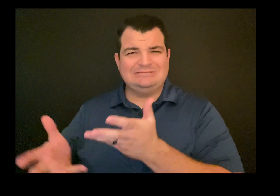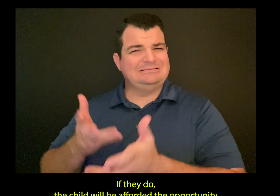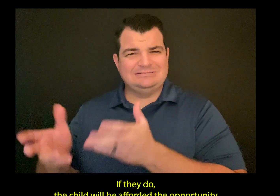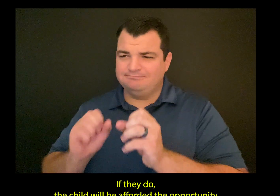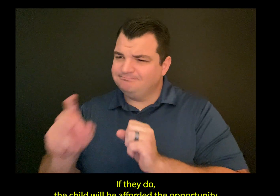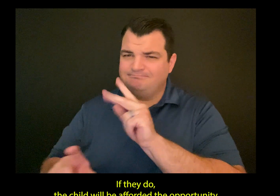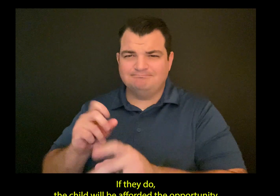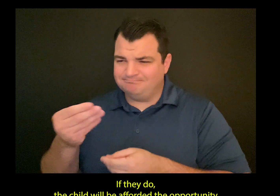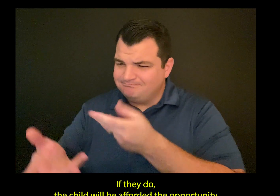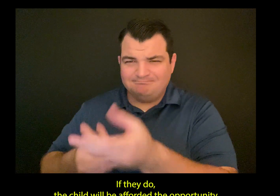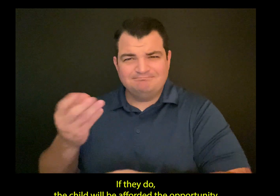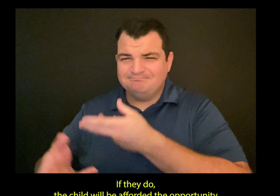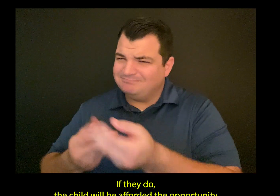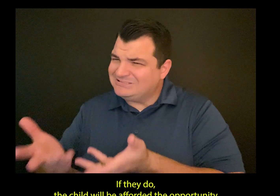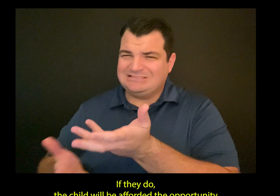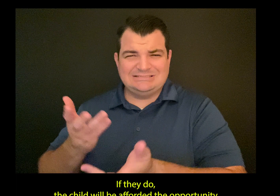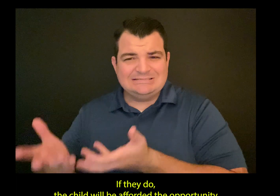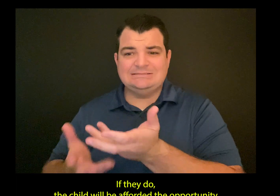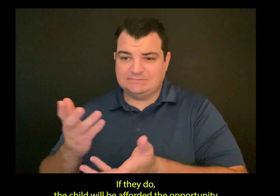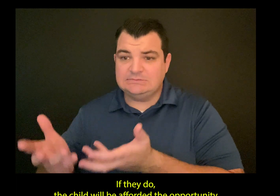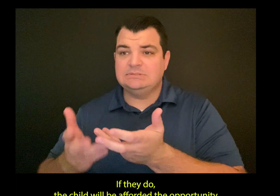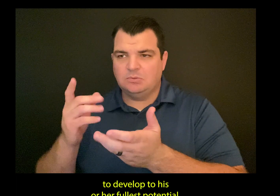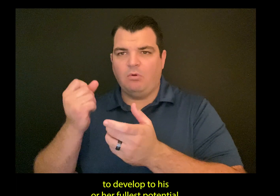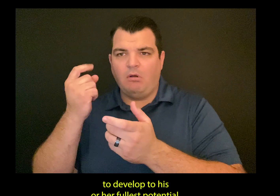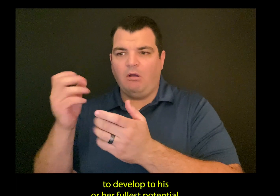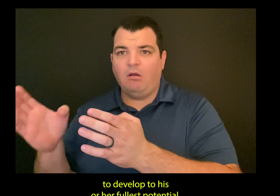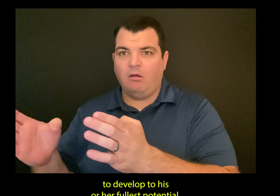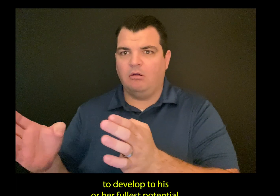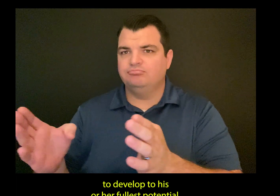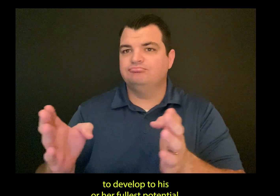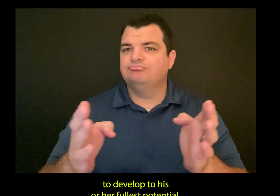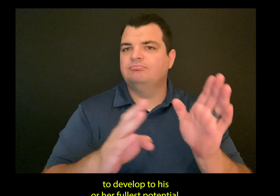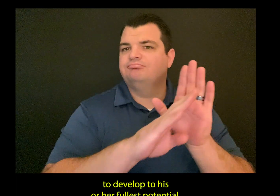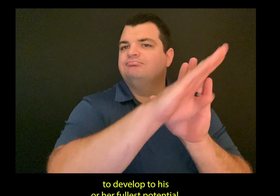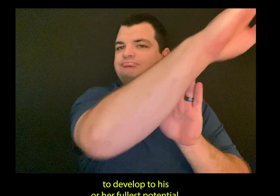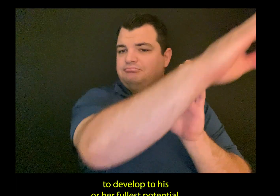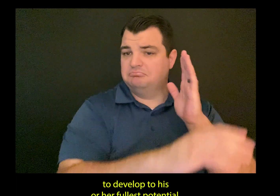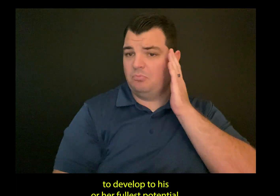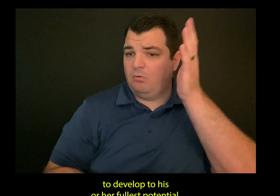If they do, the child will be afforded the opportunity to develop to his or her fullest potential.